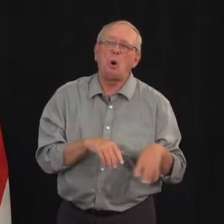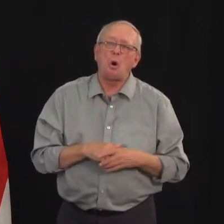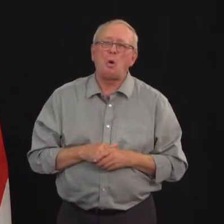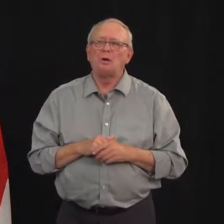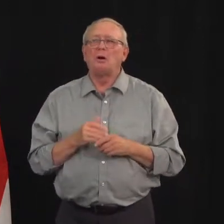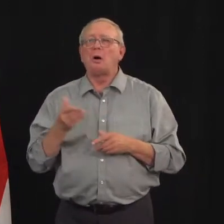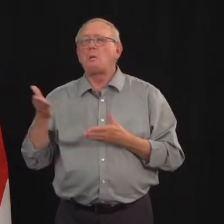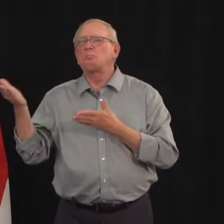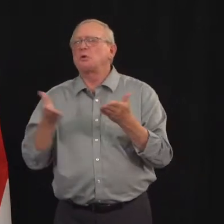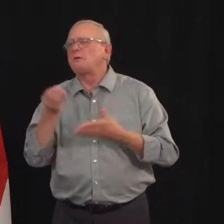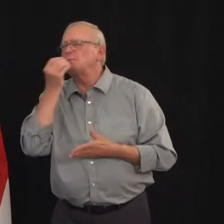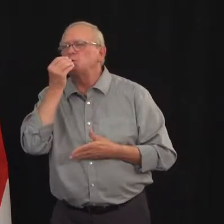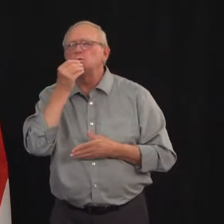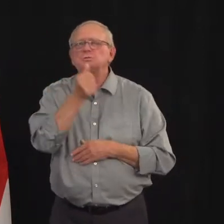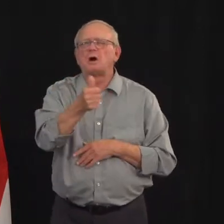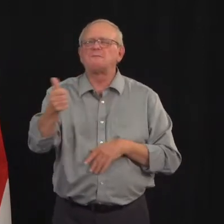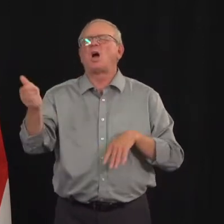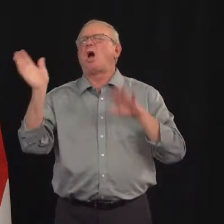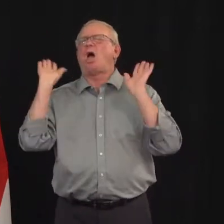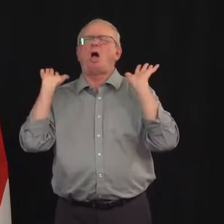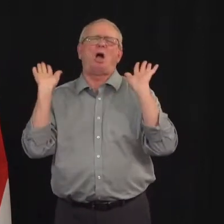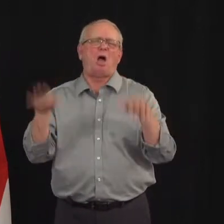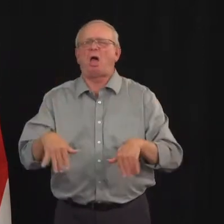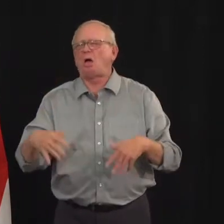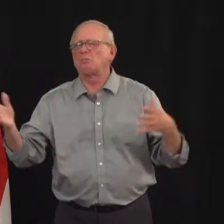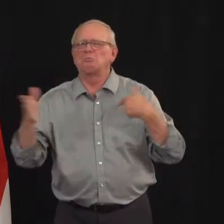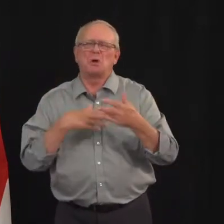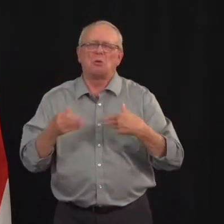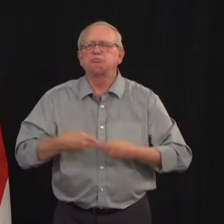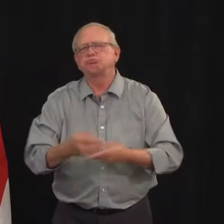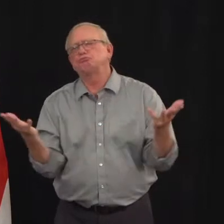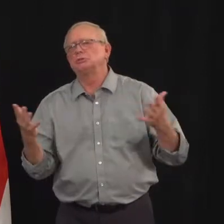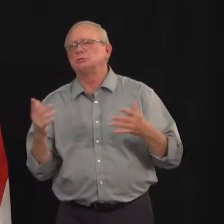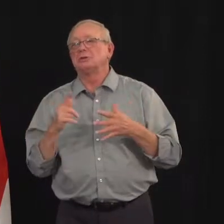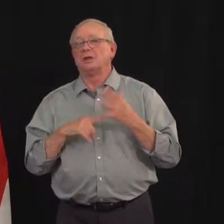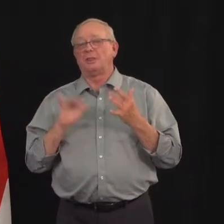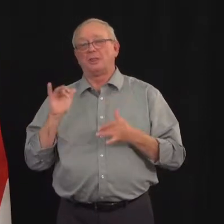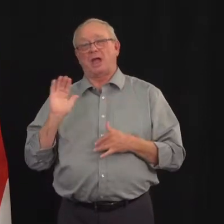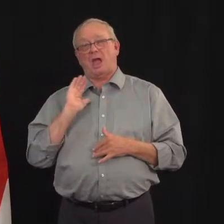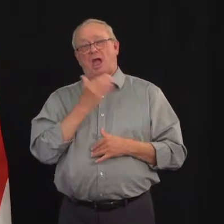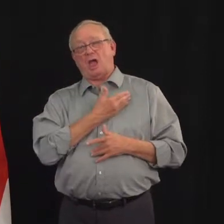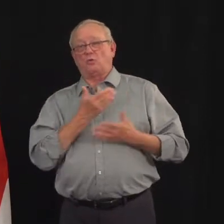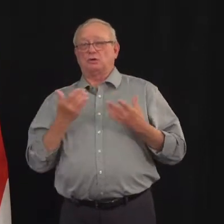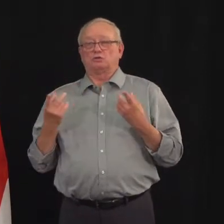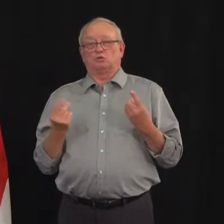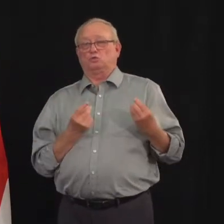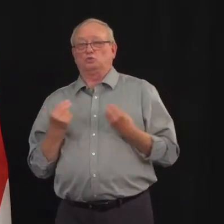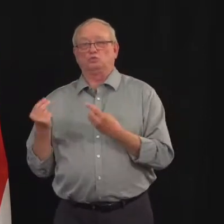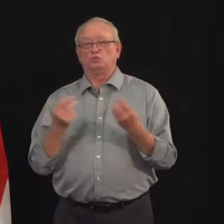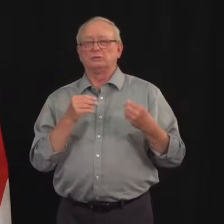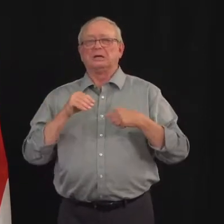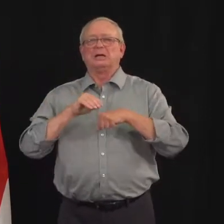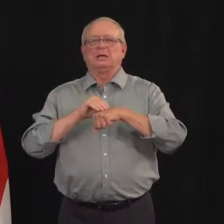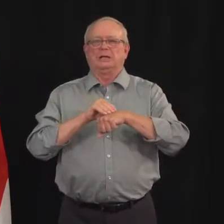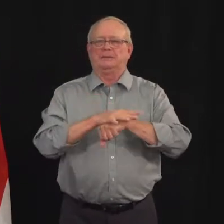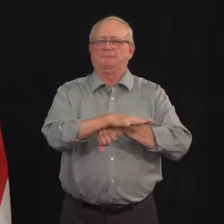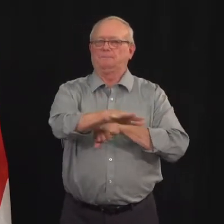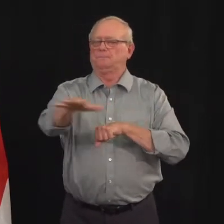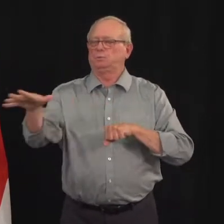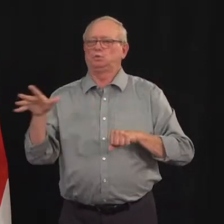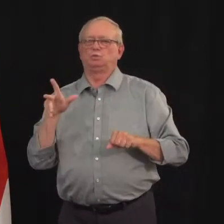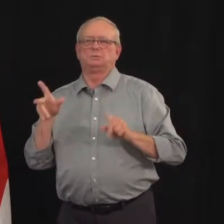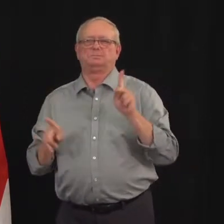to a gathering. Our individual actions do not affect only ourselves. When we don't take simple,